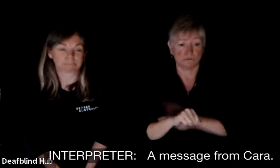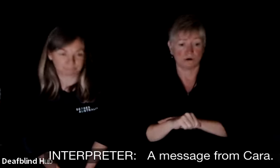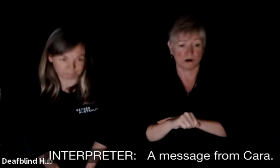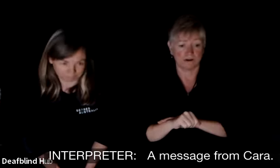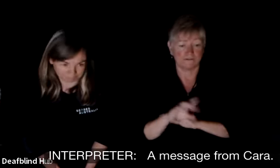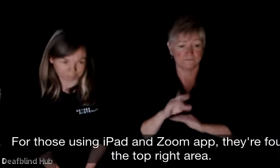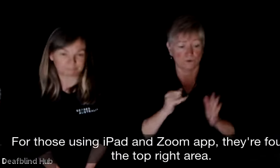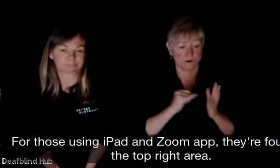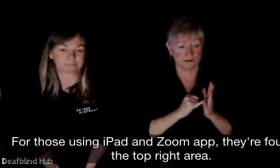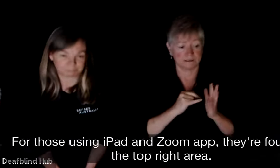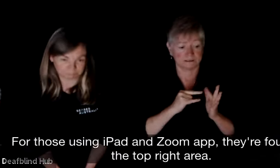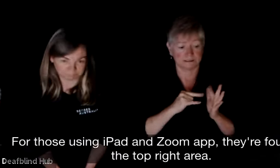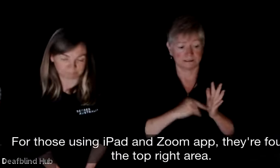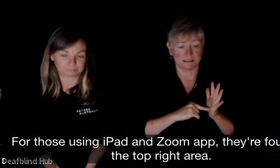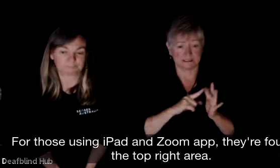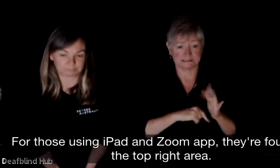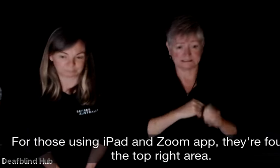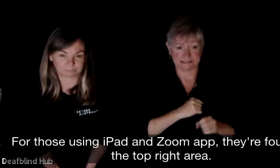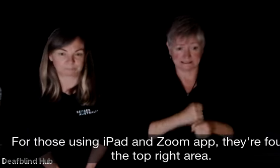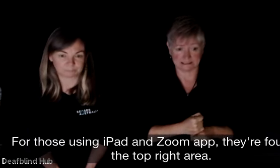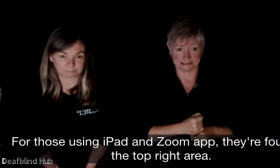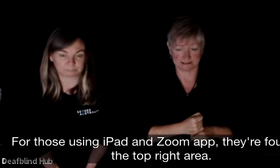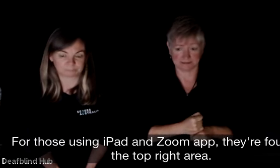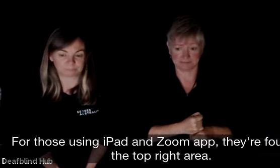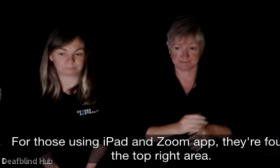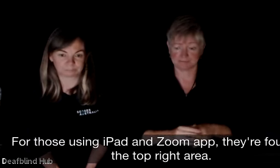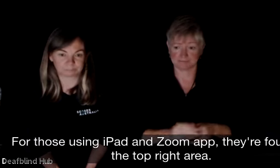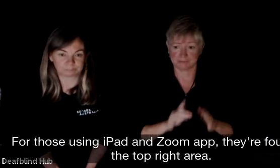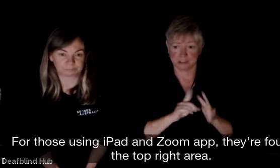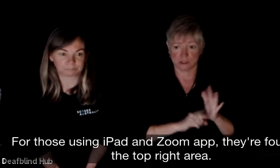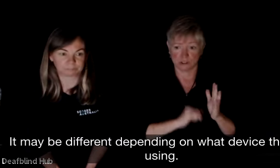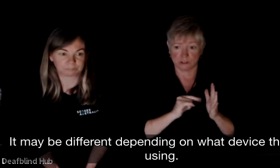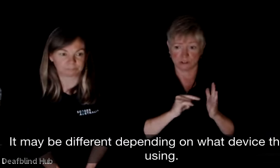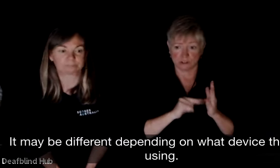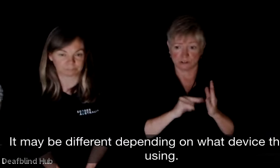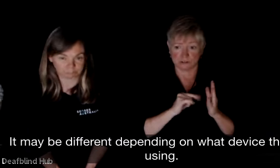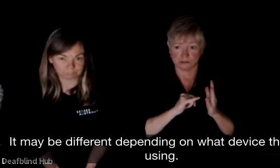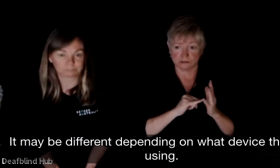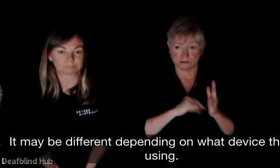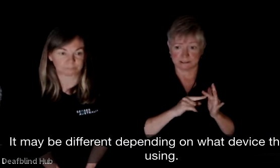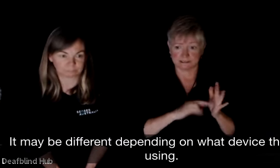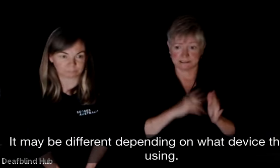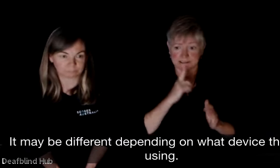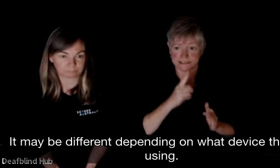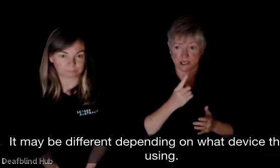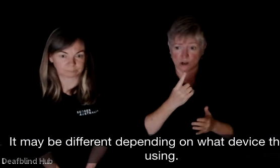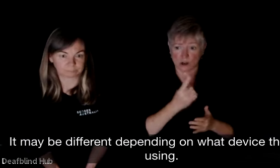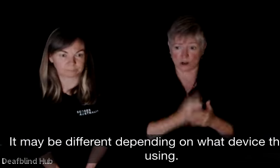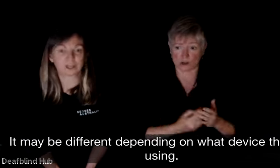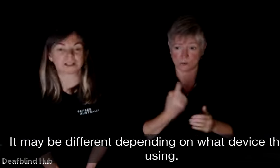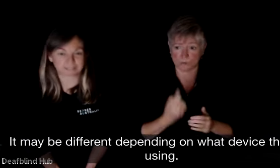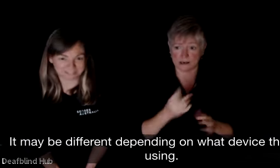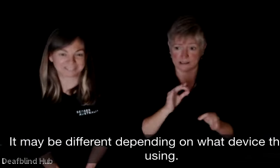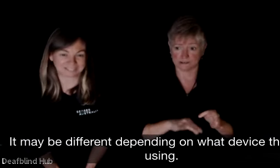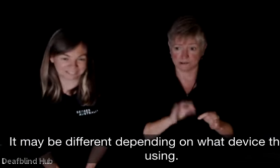device they are using. Justin has messaged saying there's only one interpreter, so I need some breaks.